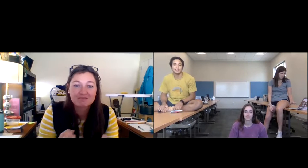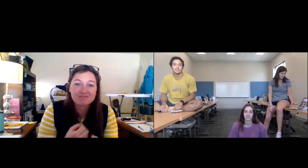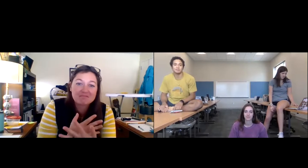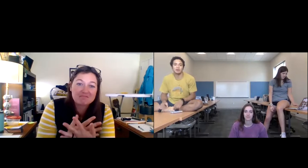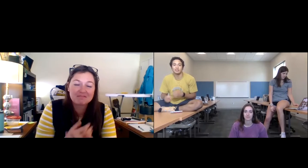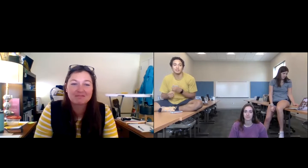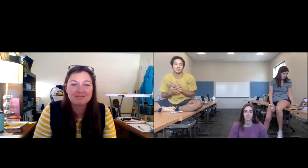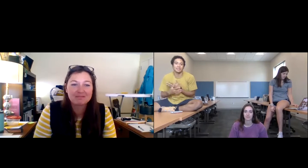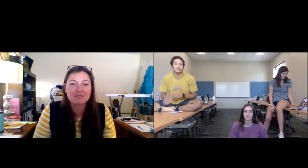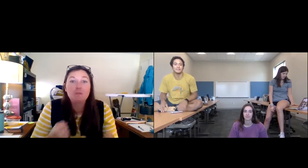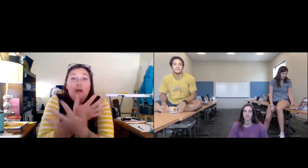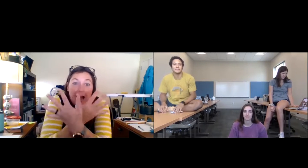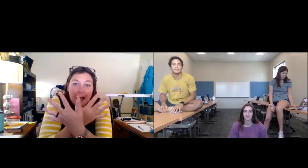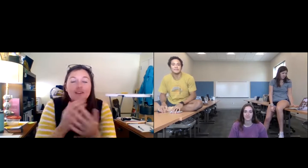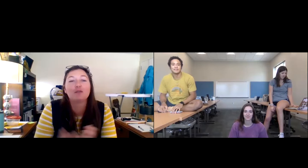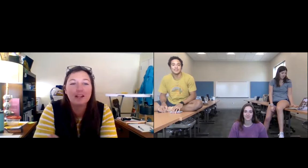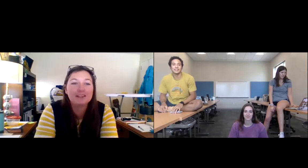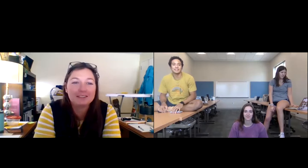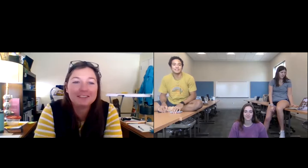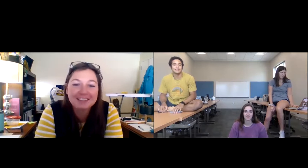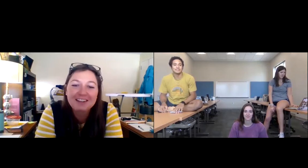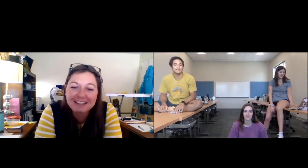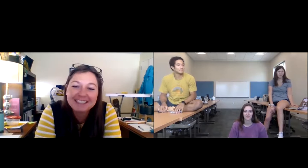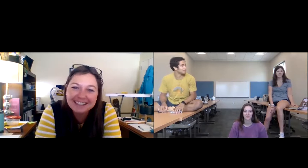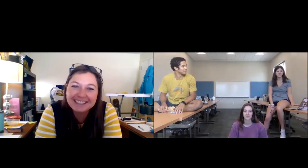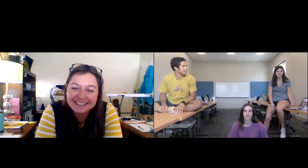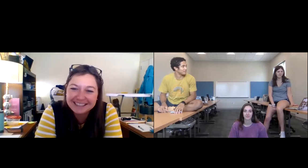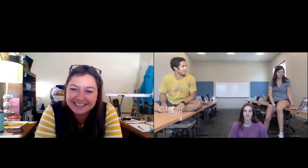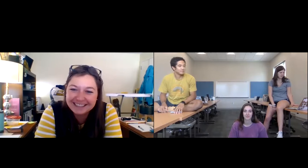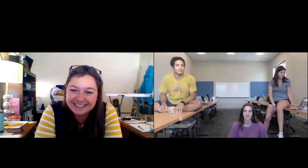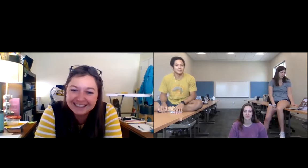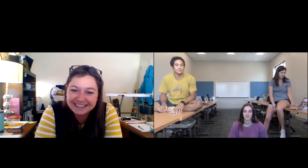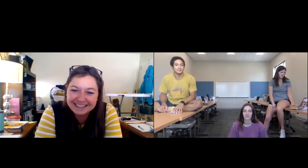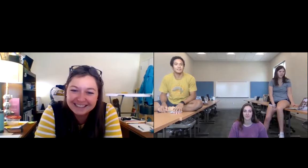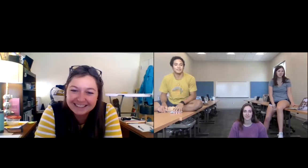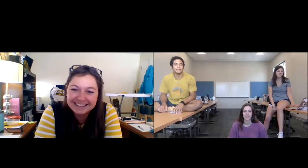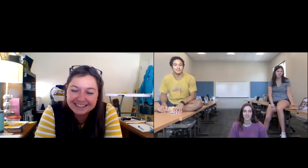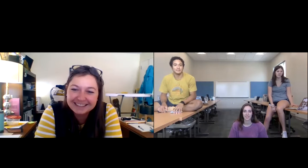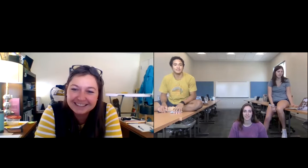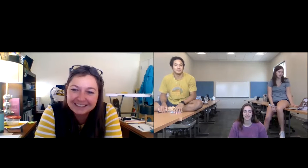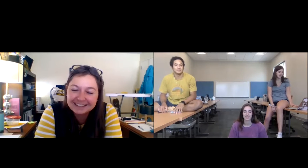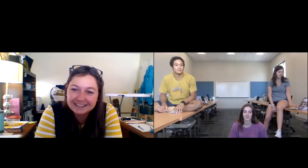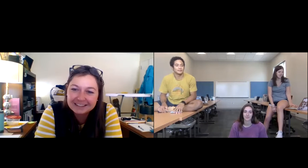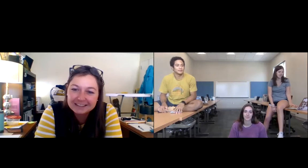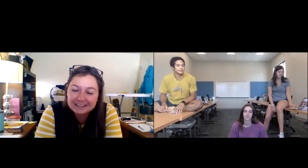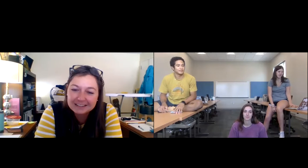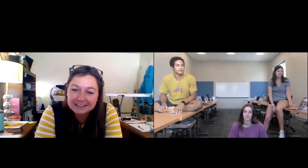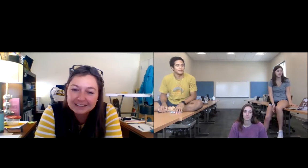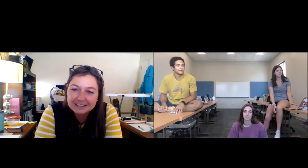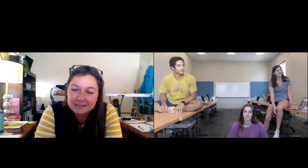a small little, yeah. It's kind Exactly. of like the body facial expressions come in. Like you can use those to emphasize, kind of like the way that we have